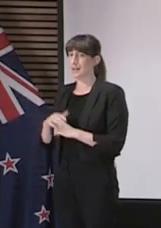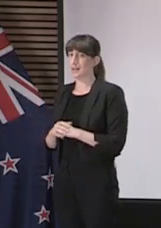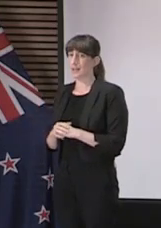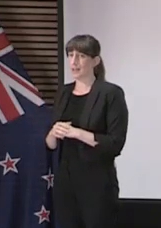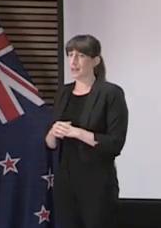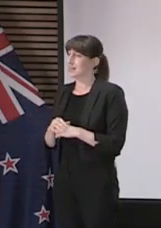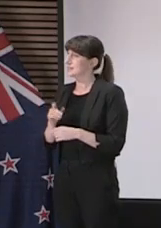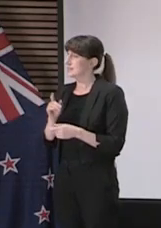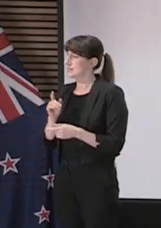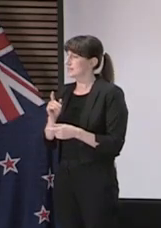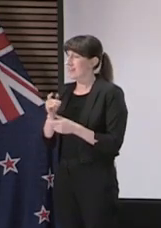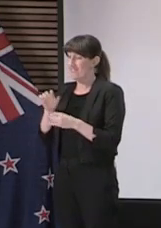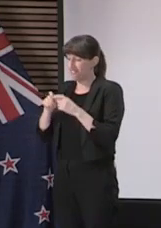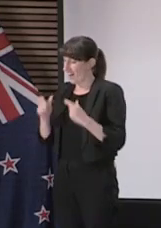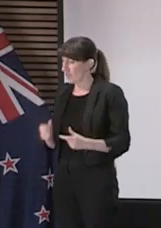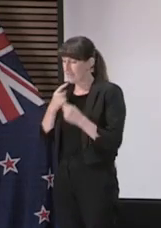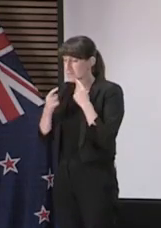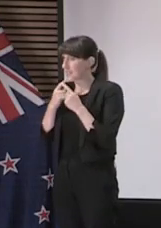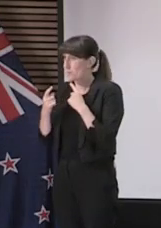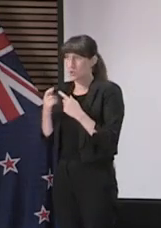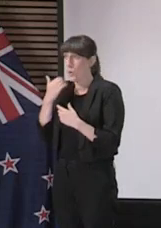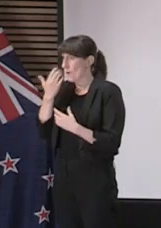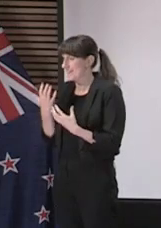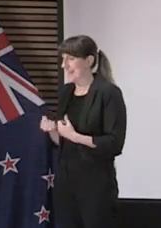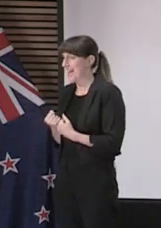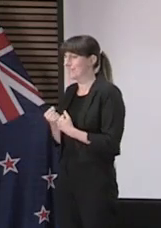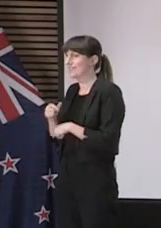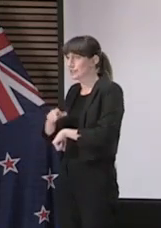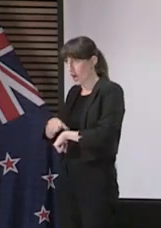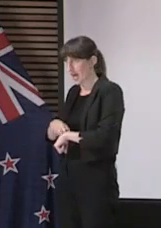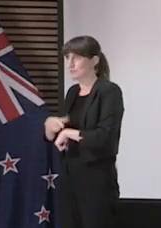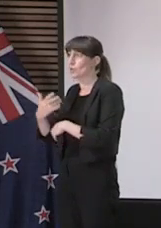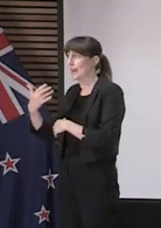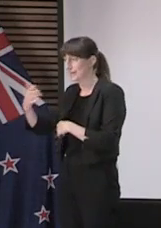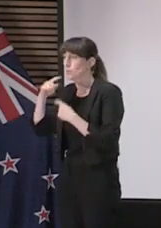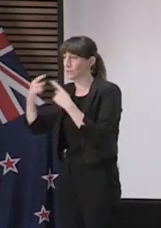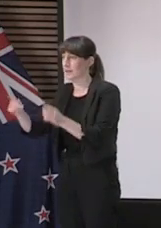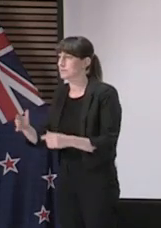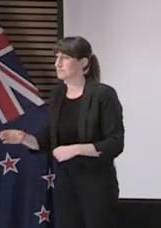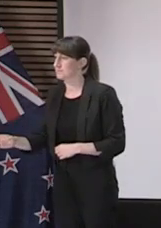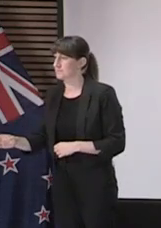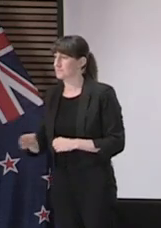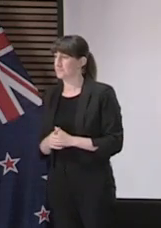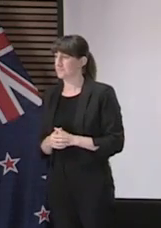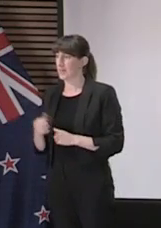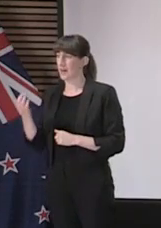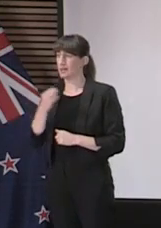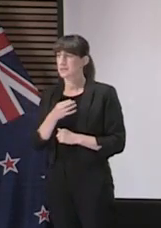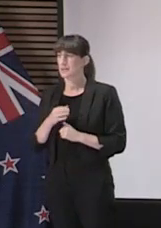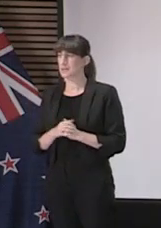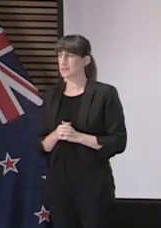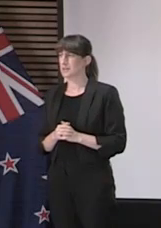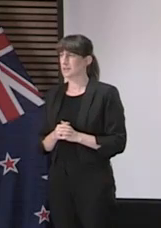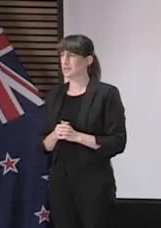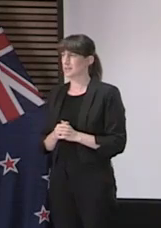don't always have that final information when we give them to you. I'll come in the front. Dr. Bloomfield, can you tell us where Dr. Burrell's contact